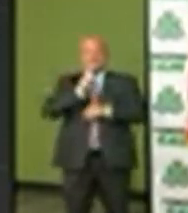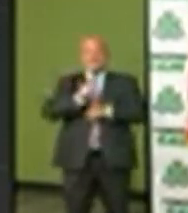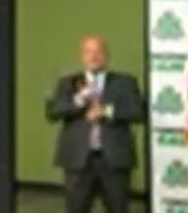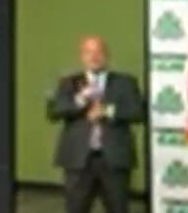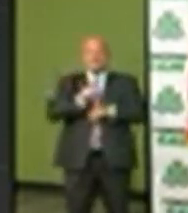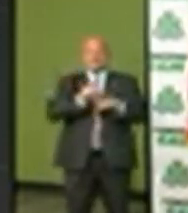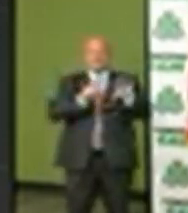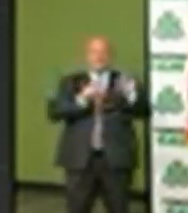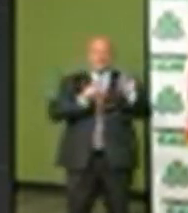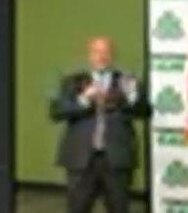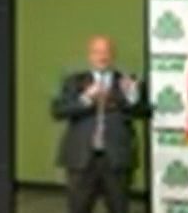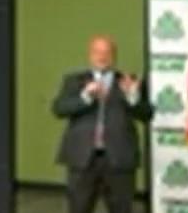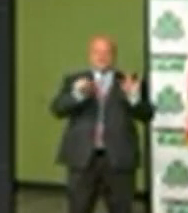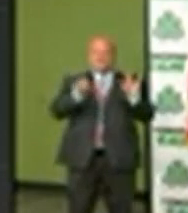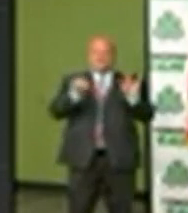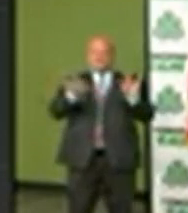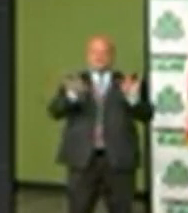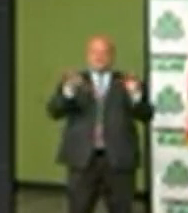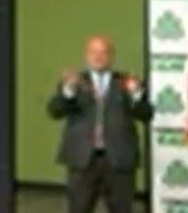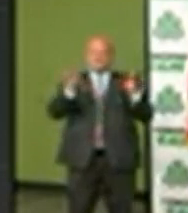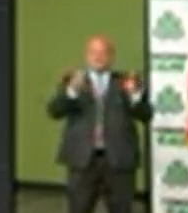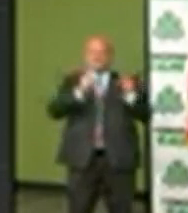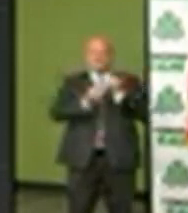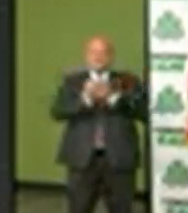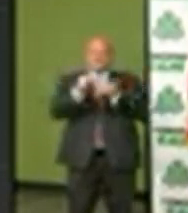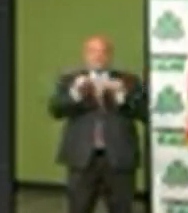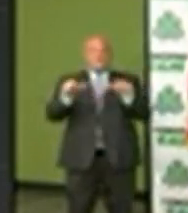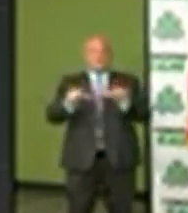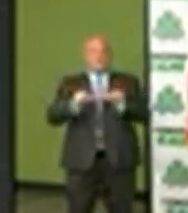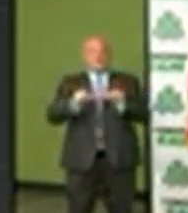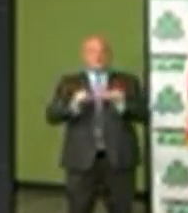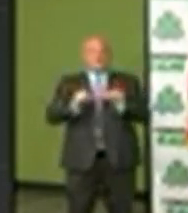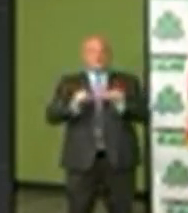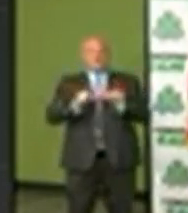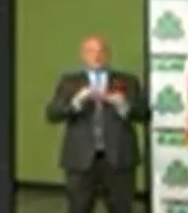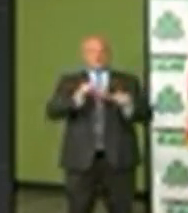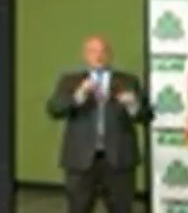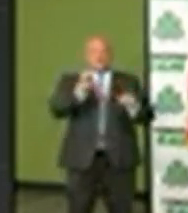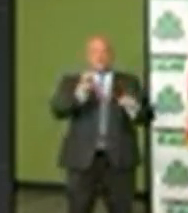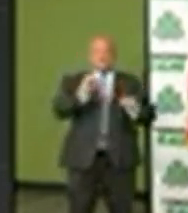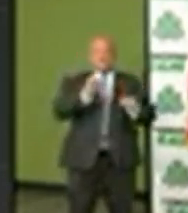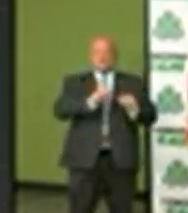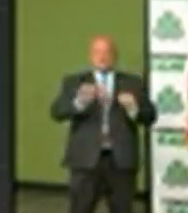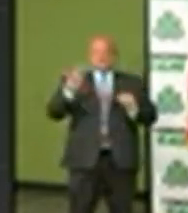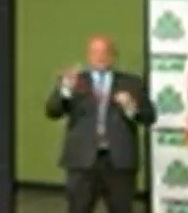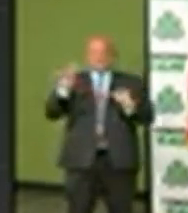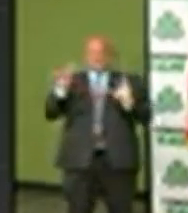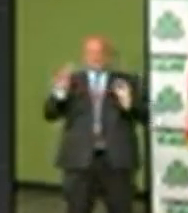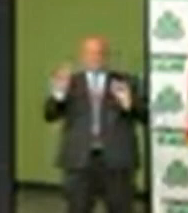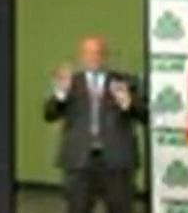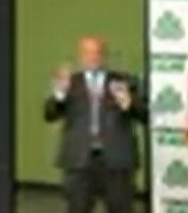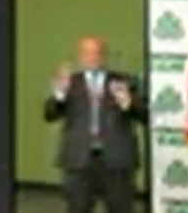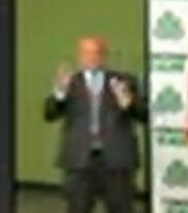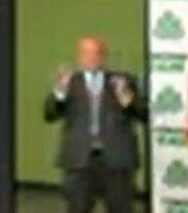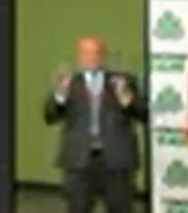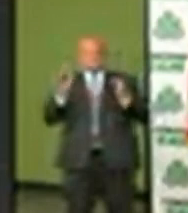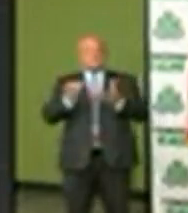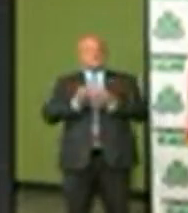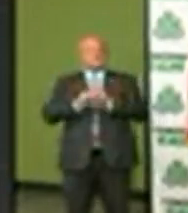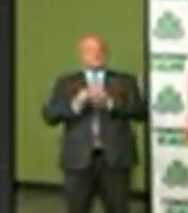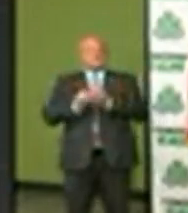in the 18 to 24 is a growth area of cases, and 0 to 17. Now, these